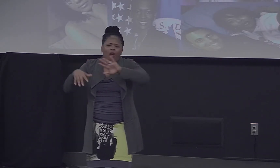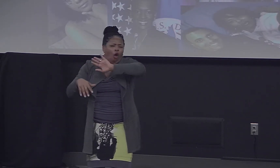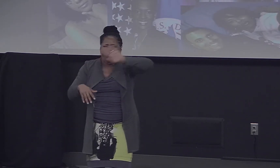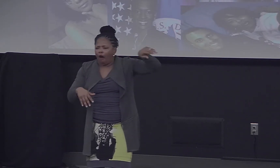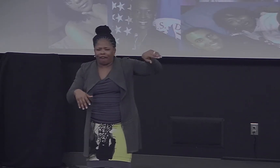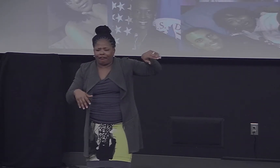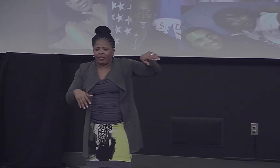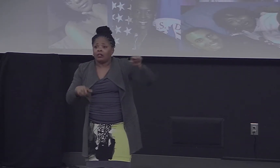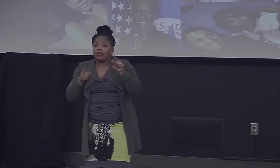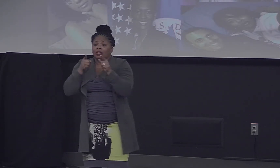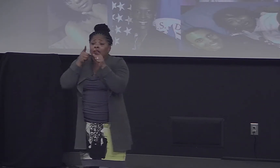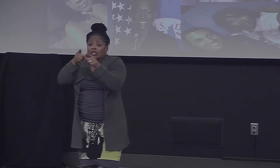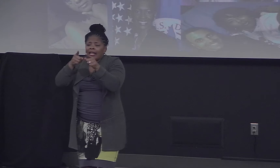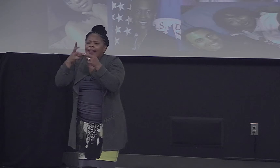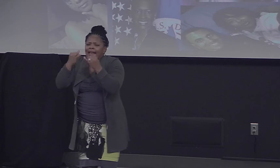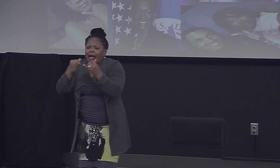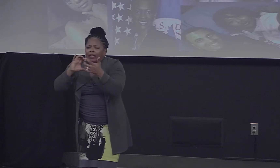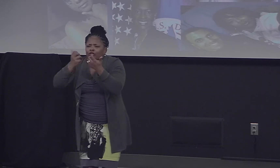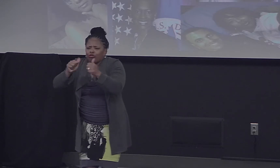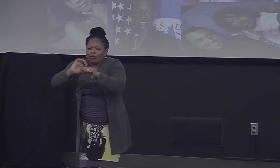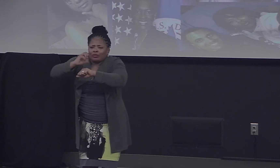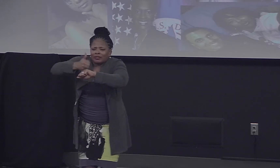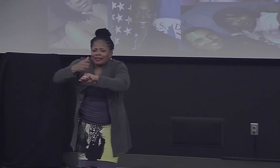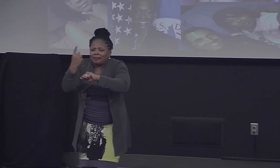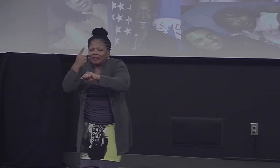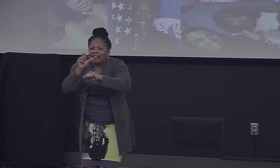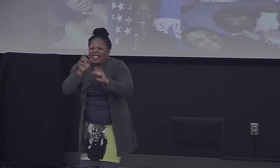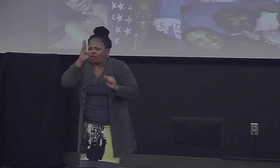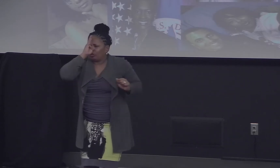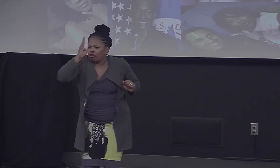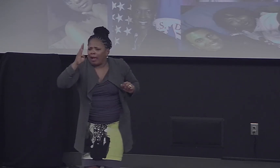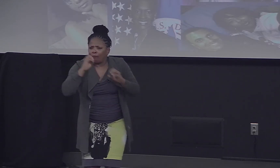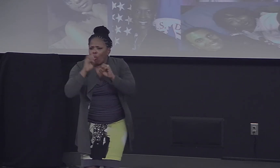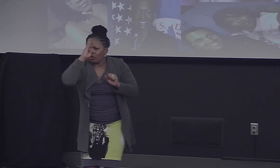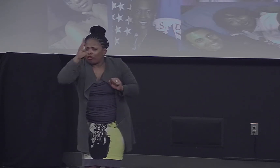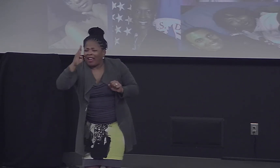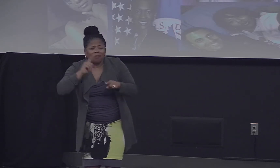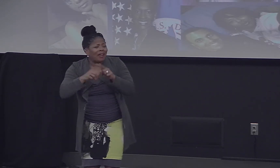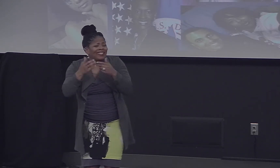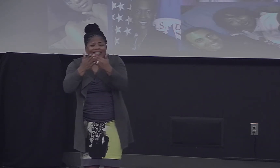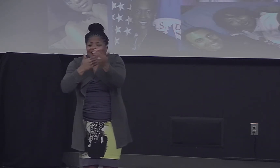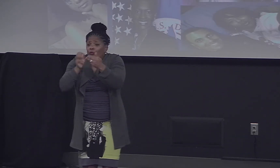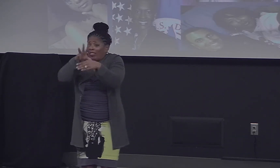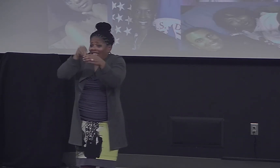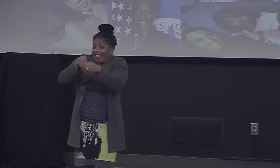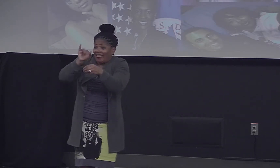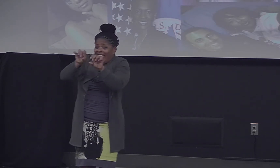in real time, politics and all the systemic changes, but looking at what's there, can we create ways